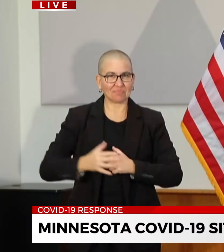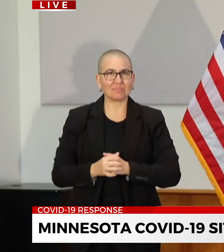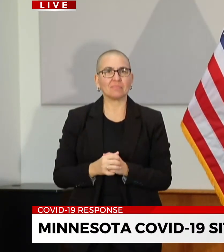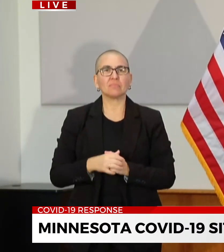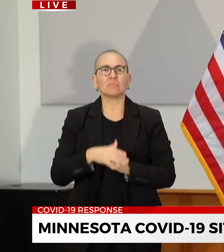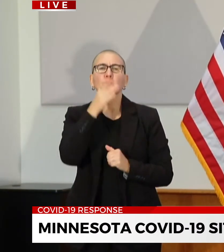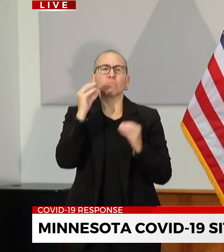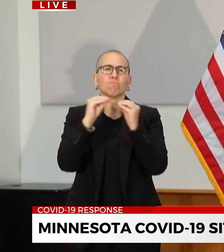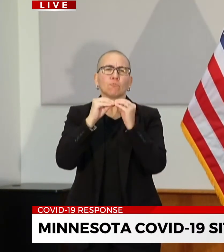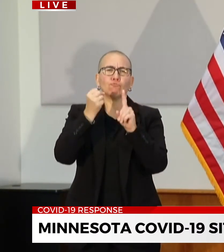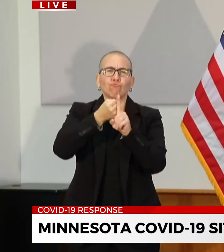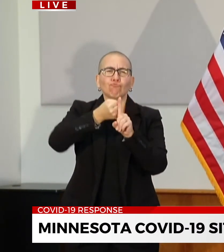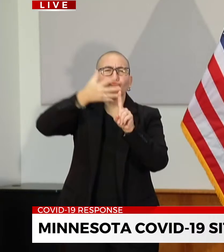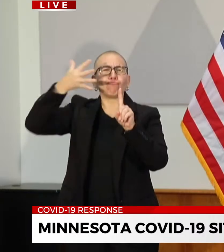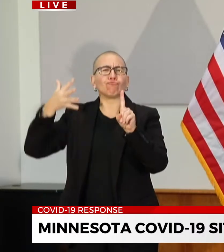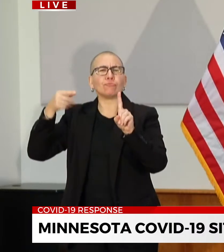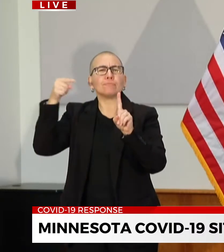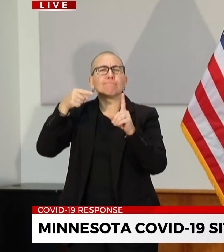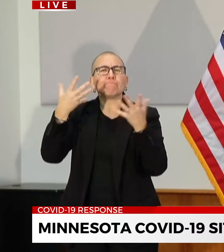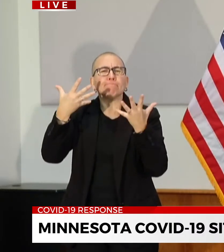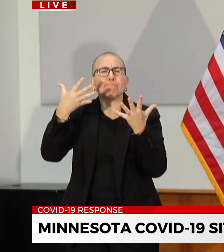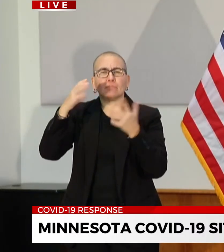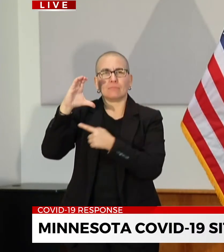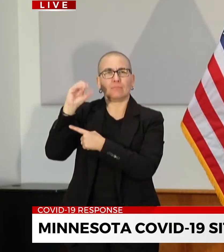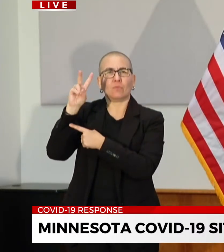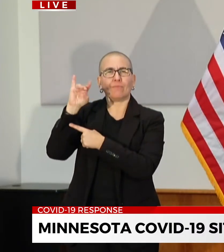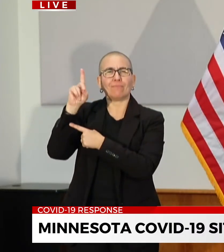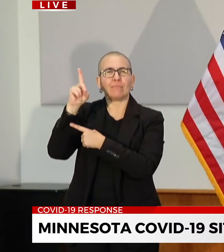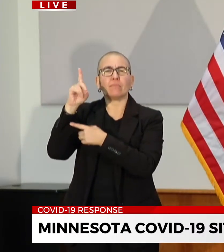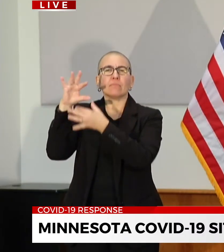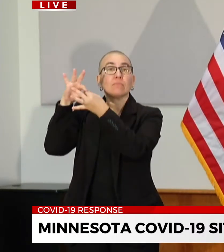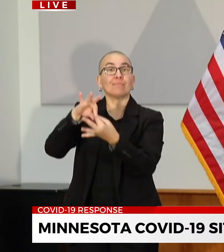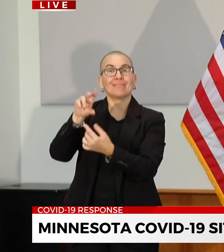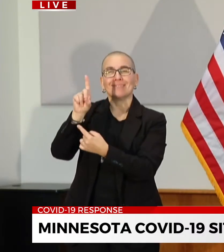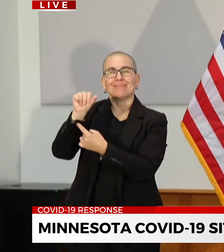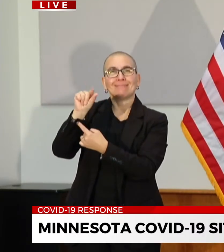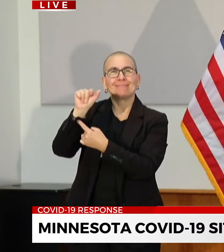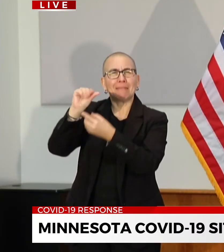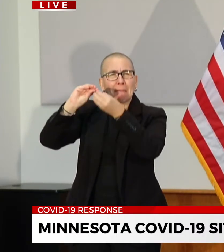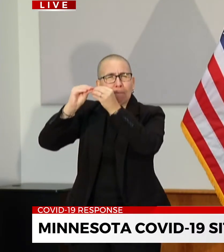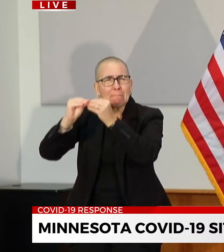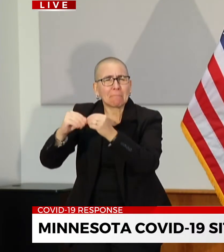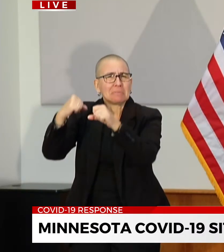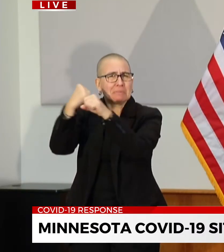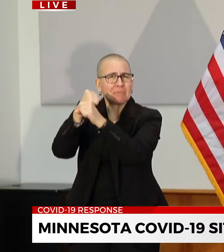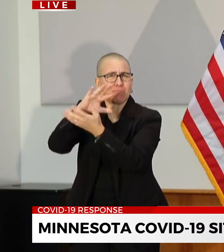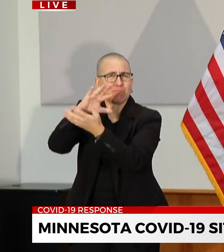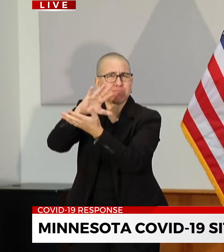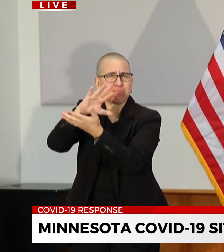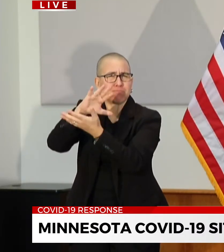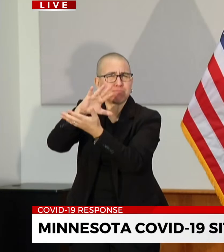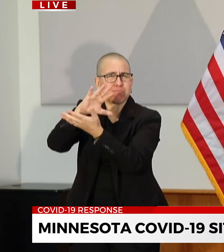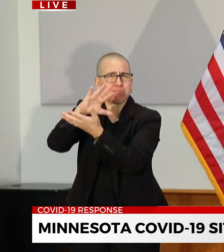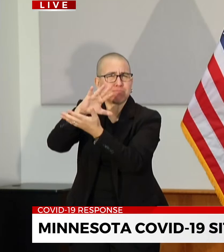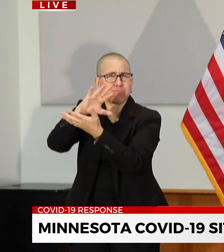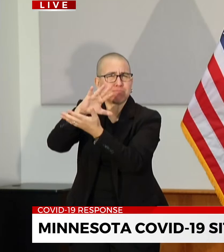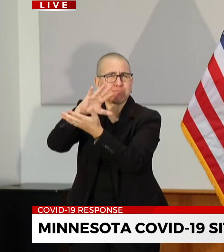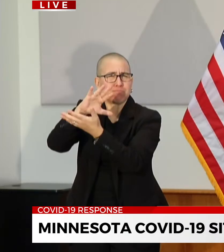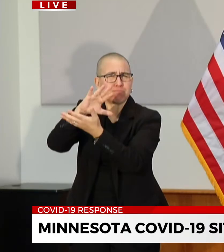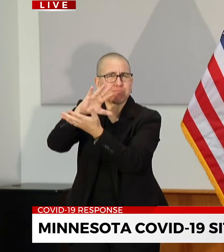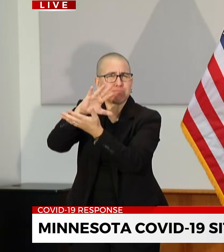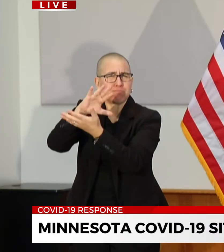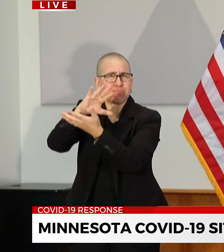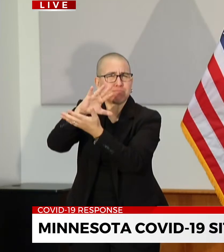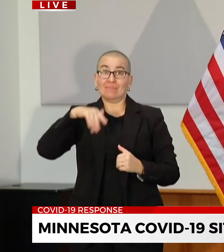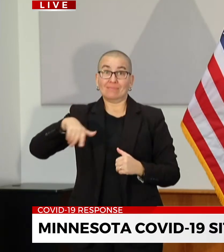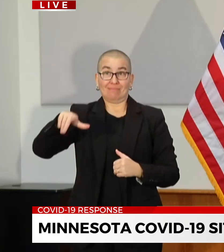in-depth dive into some of the data. I first of all want to wish everyone welcome back from I'm sure a very